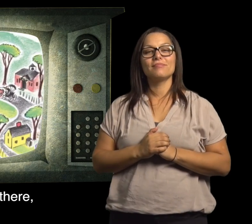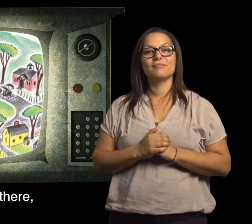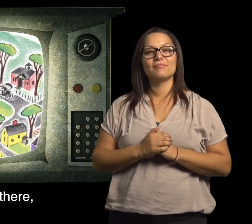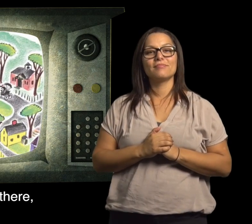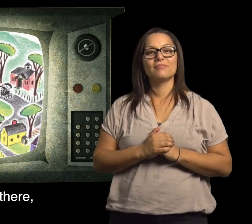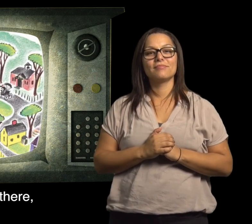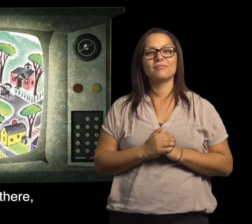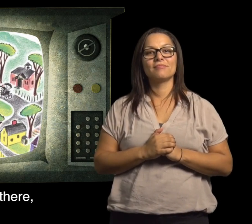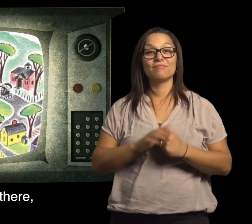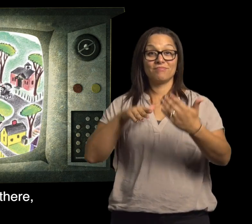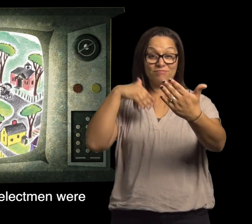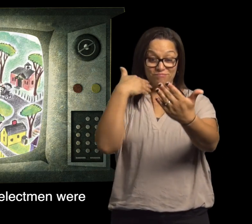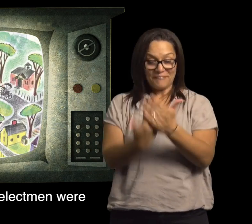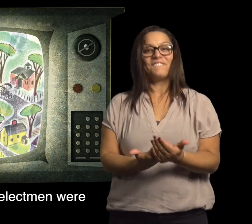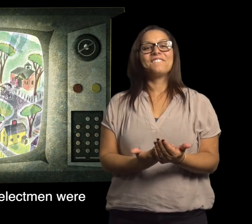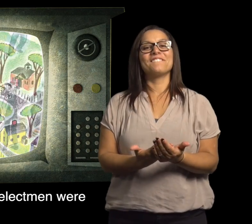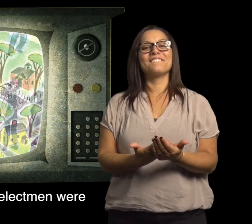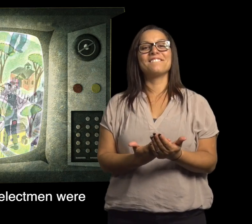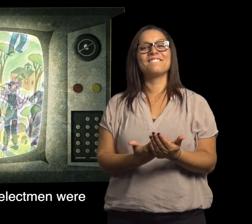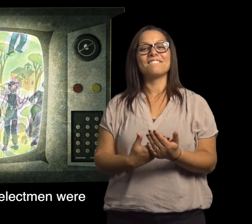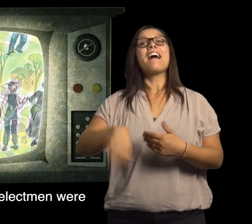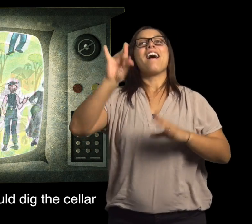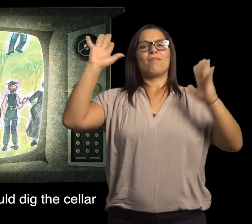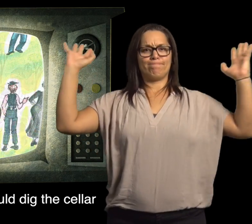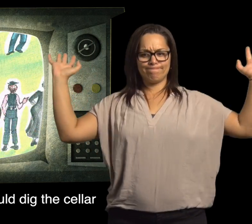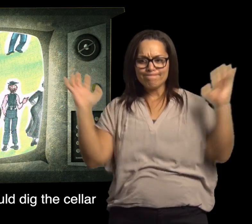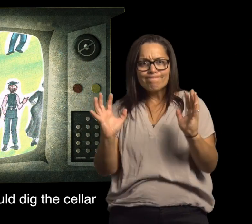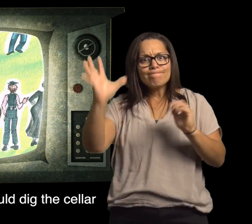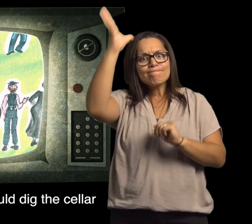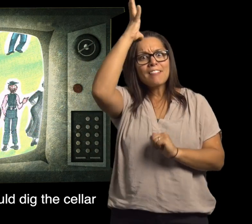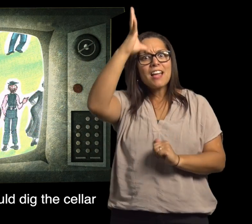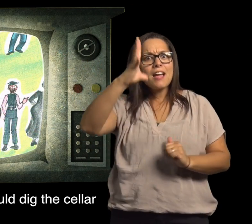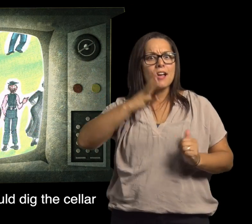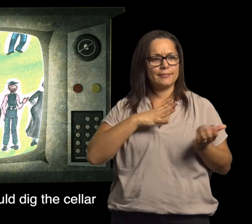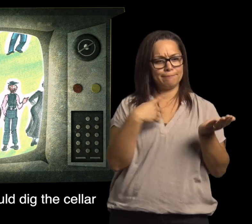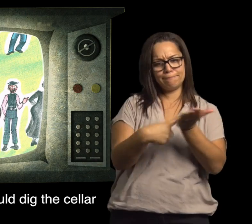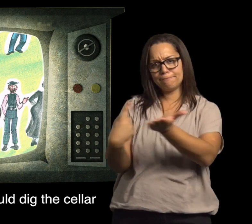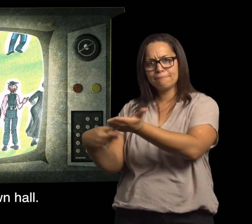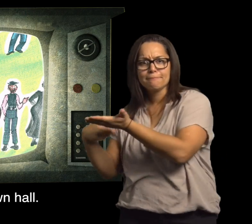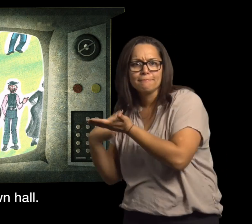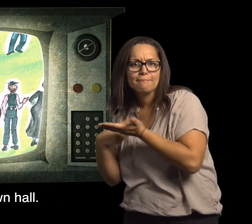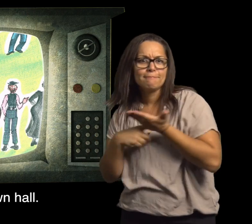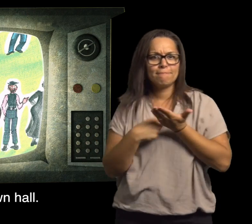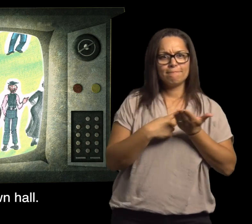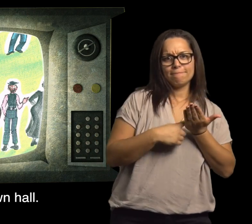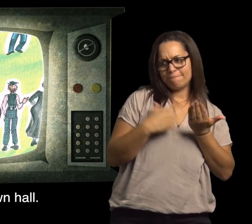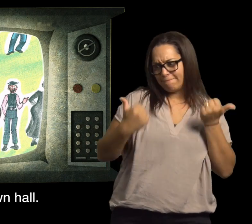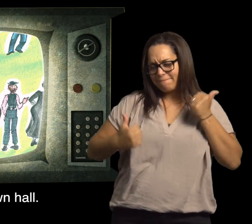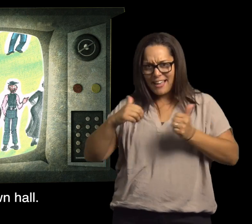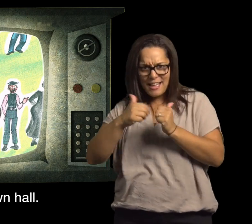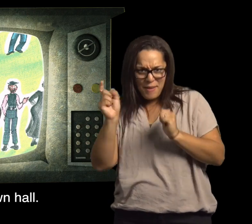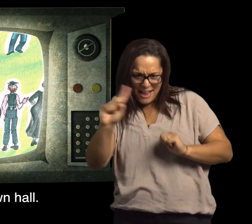When they got there, they found that the selectmen were just deciding who should dig the cellar for the new town